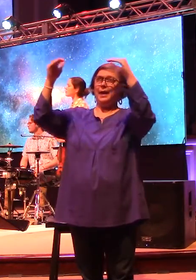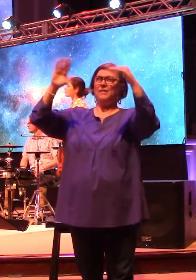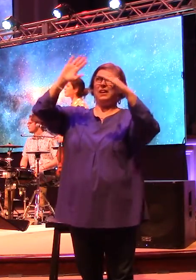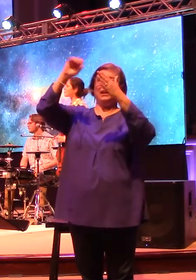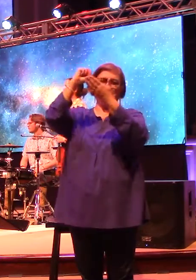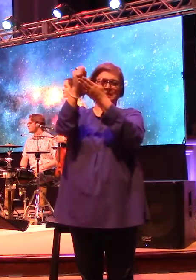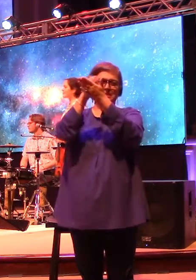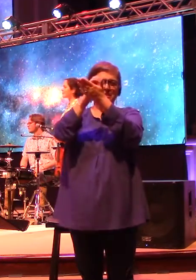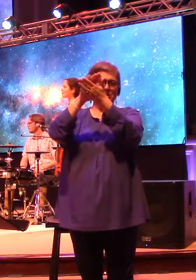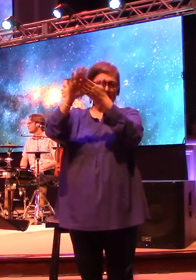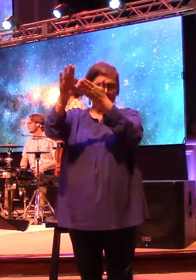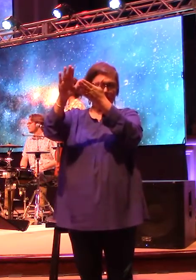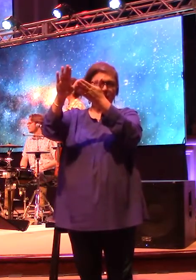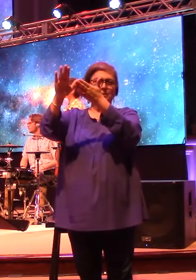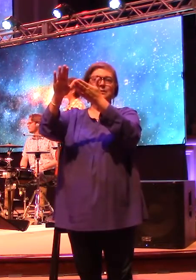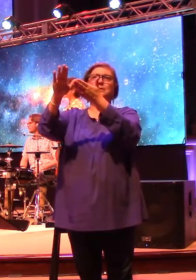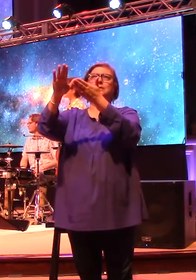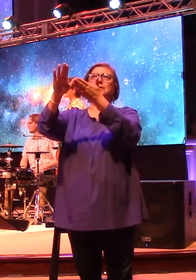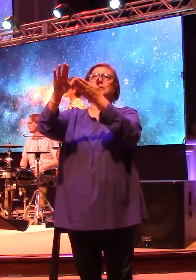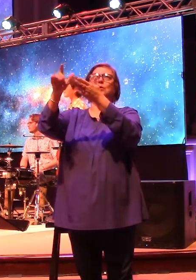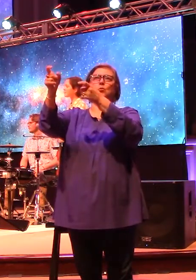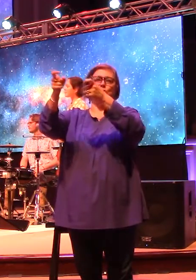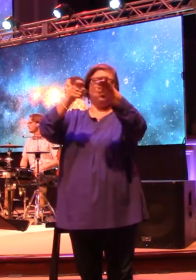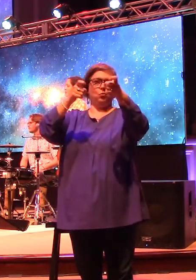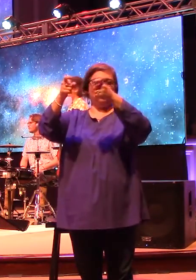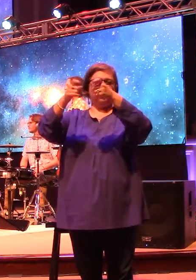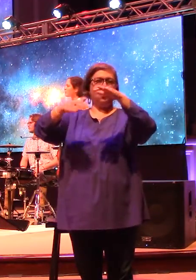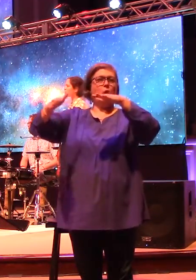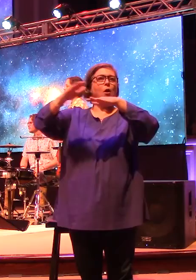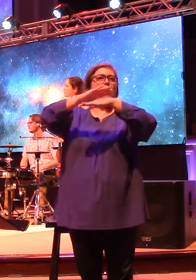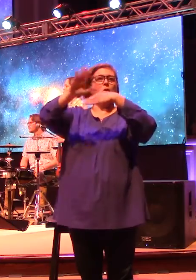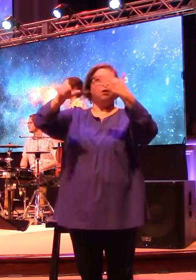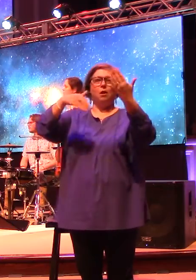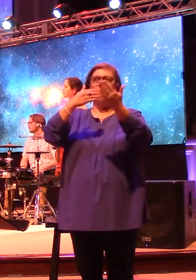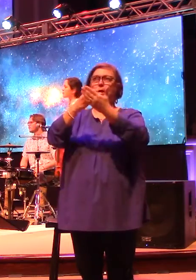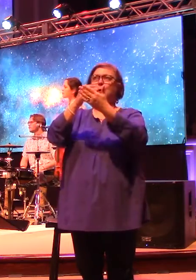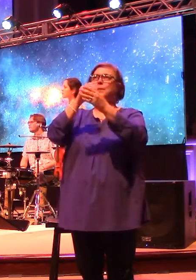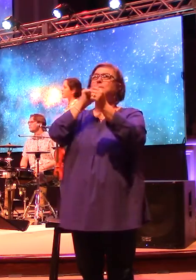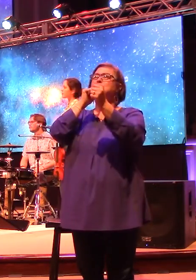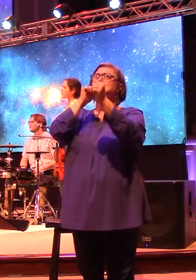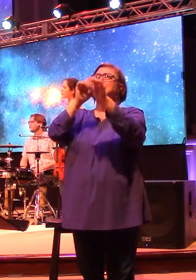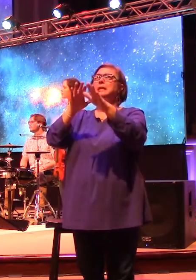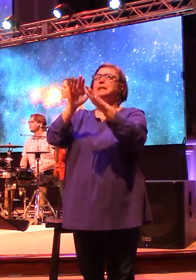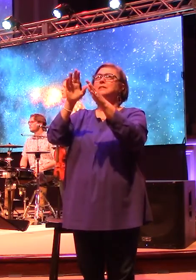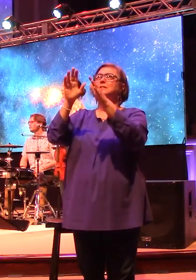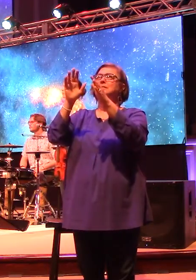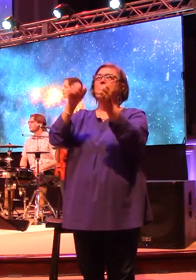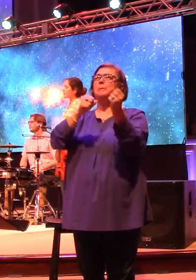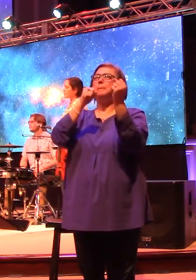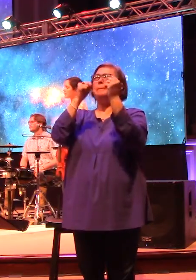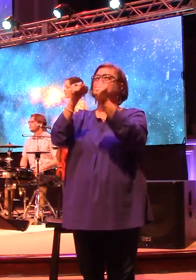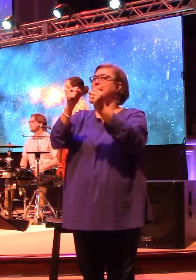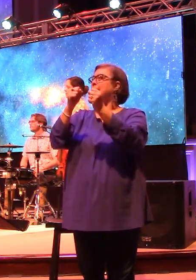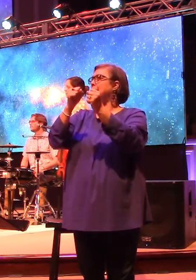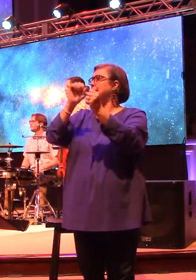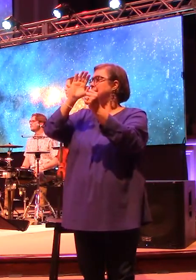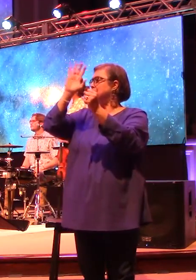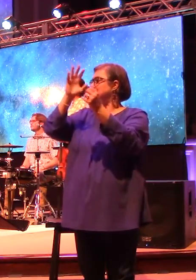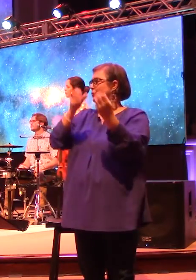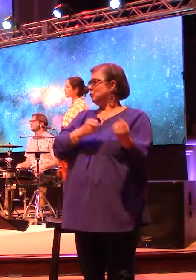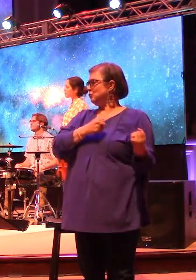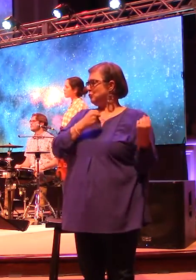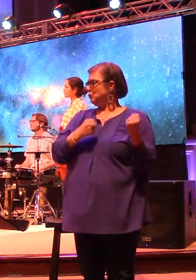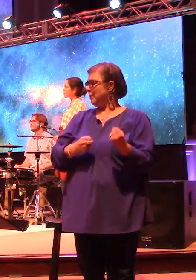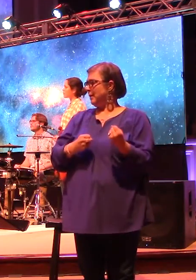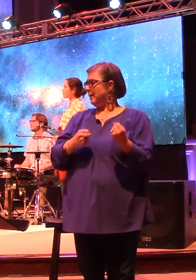sovereignty rules over all. Bless the Lord, you his angels, mighty in strength, who perform his word, obeying the